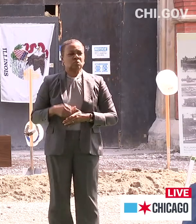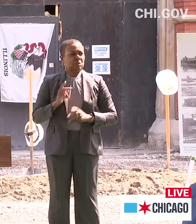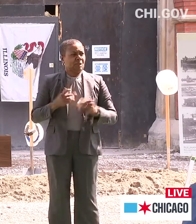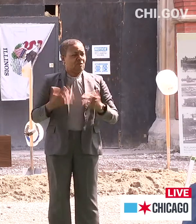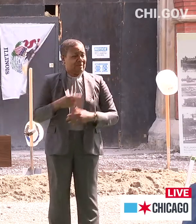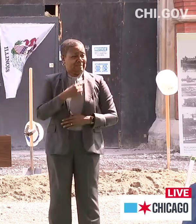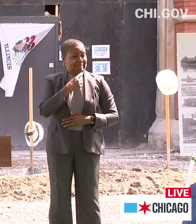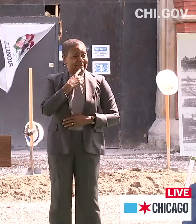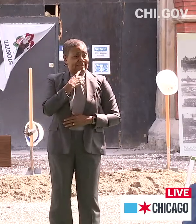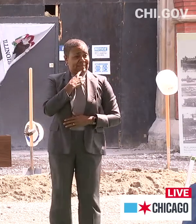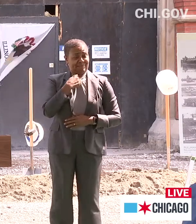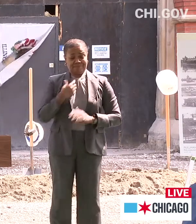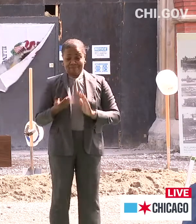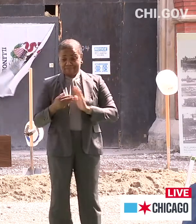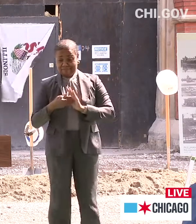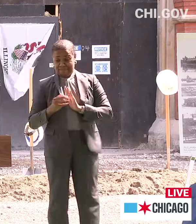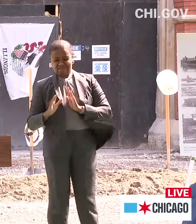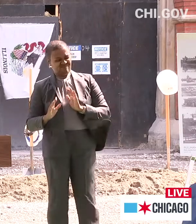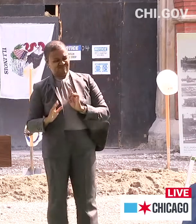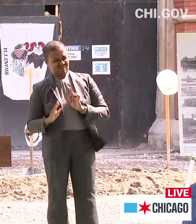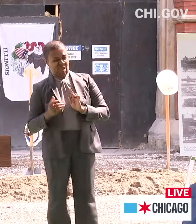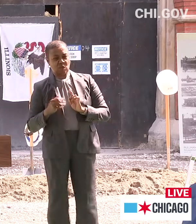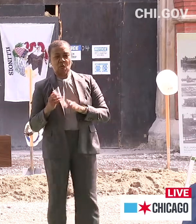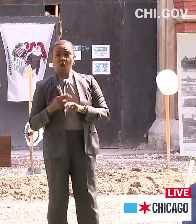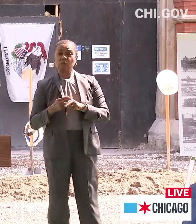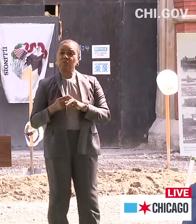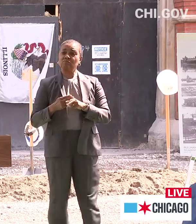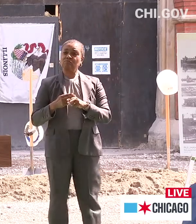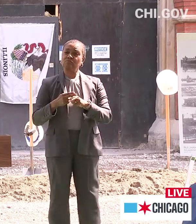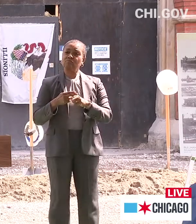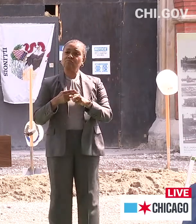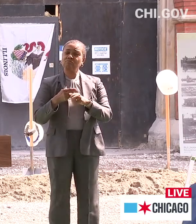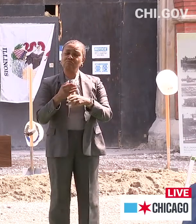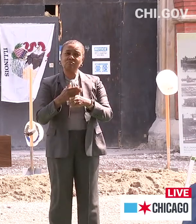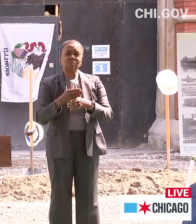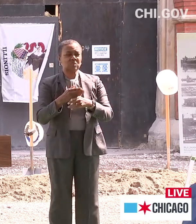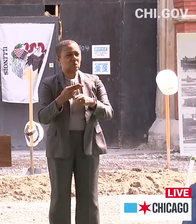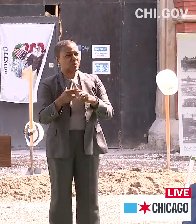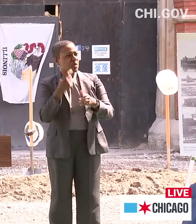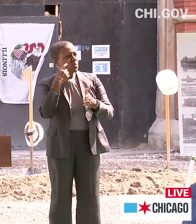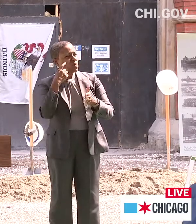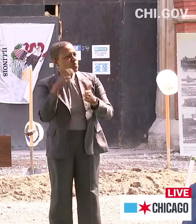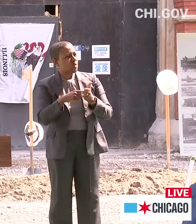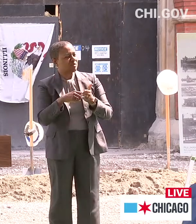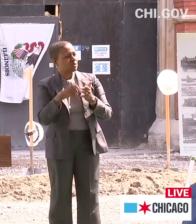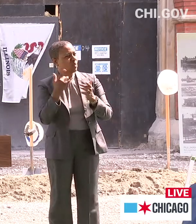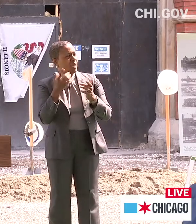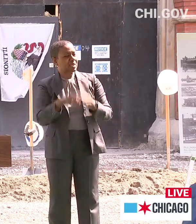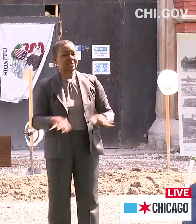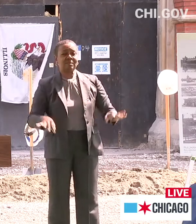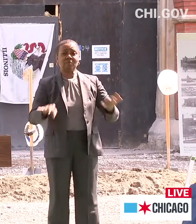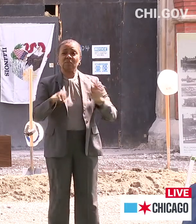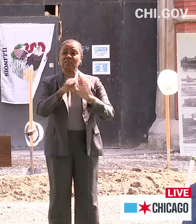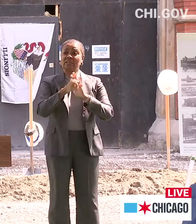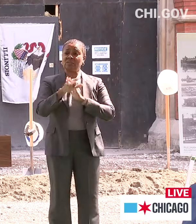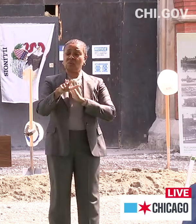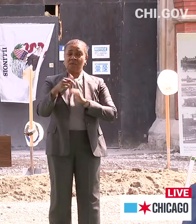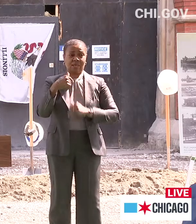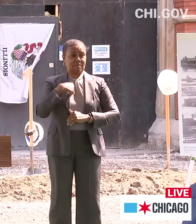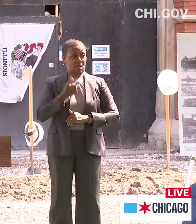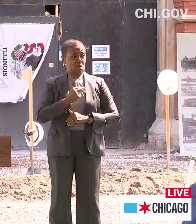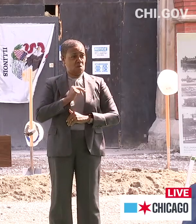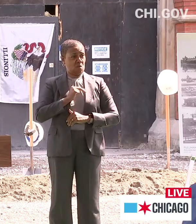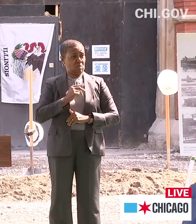said, I will also share a quick reference to why this is important to the state of Illinois and to me